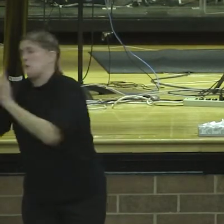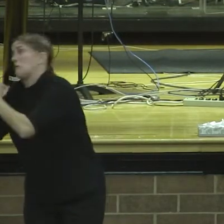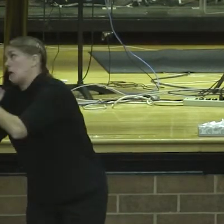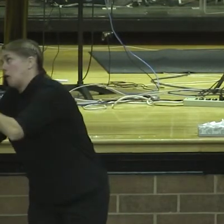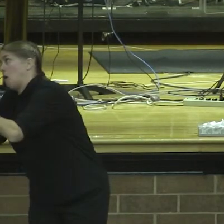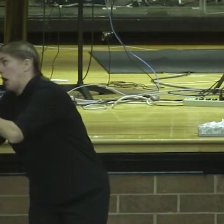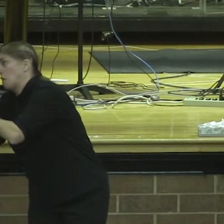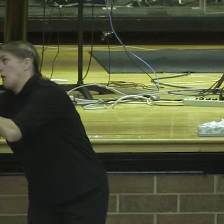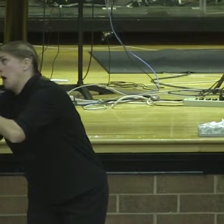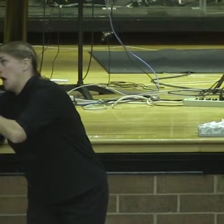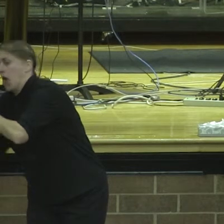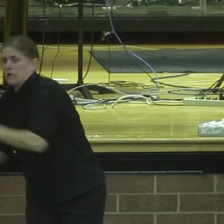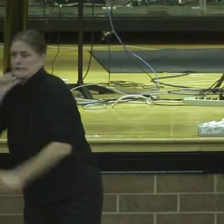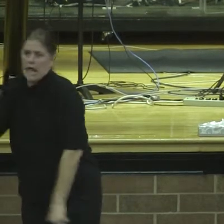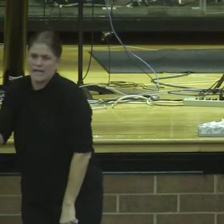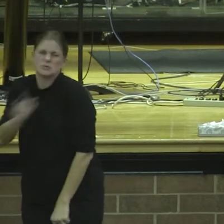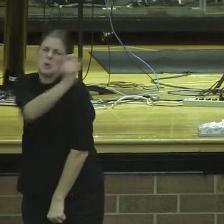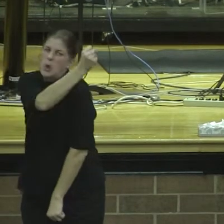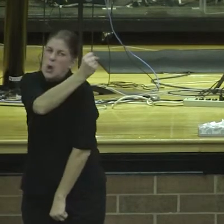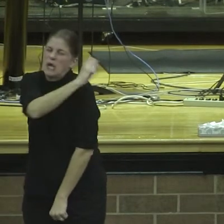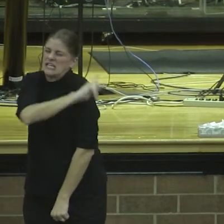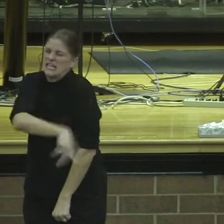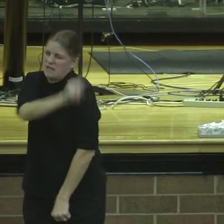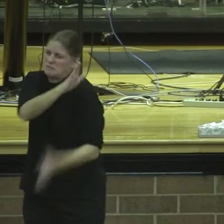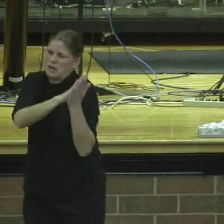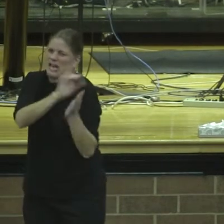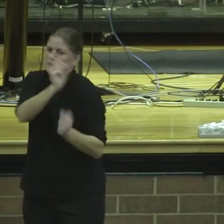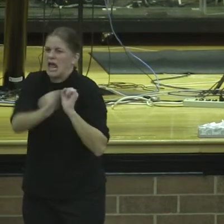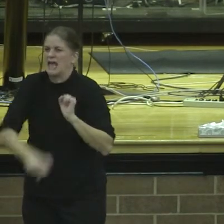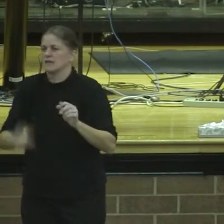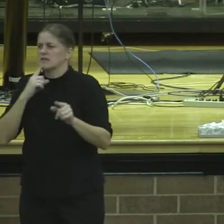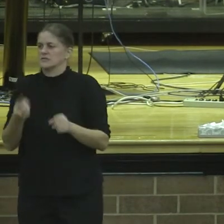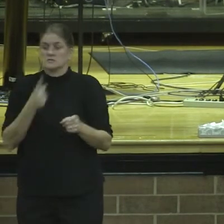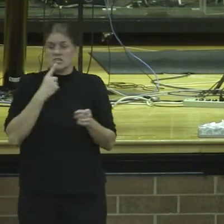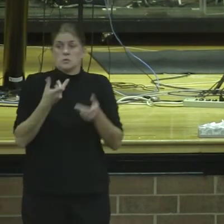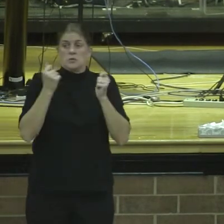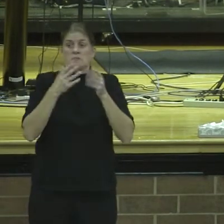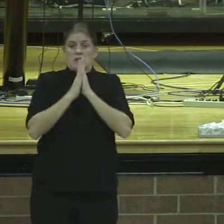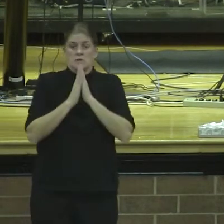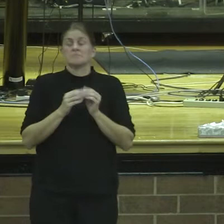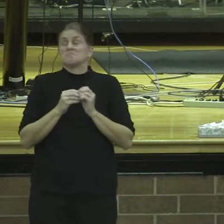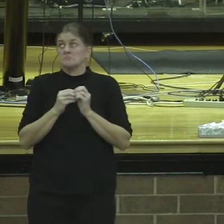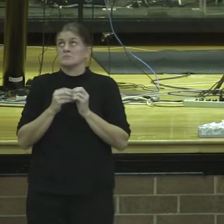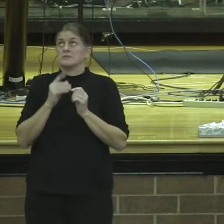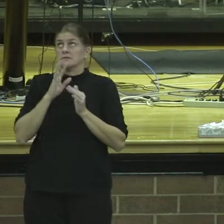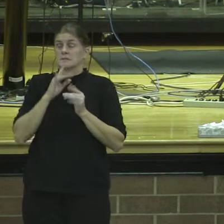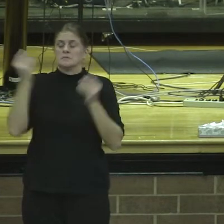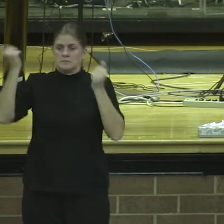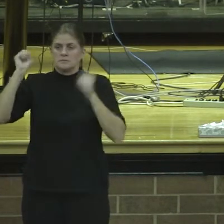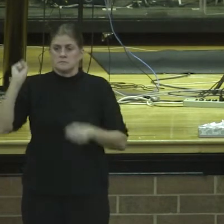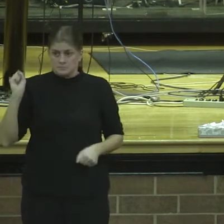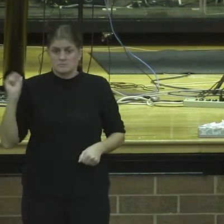question, you don't pause, say, give me 10 minutes, I need to go and pray. He said a quick prayer, probably under his breath.